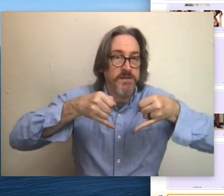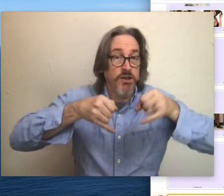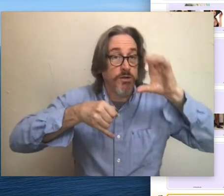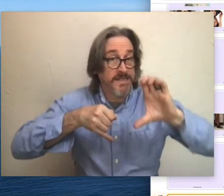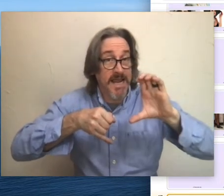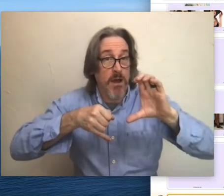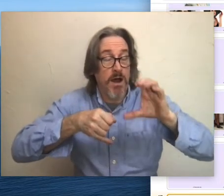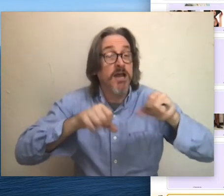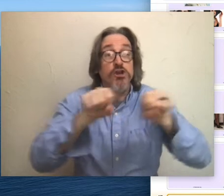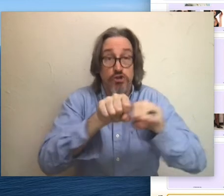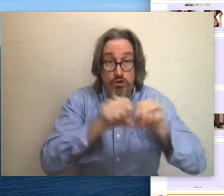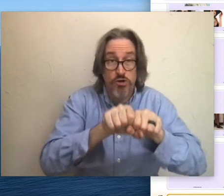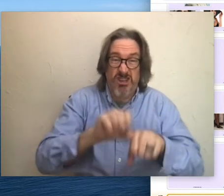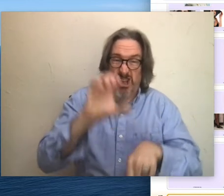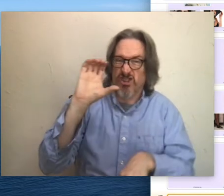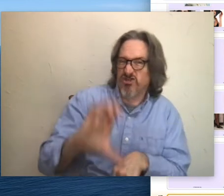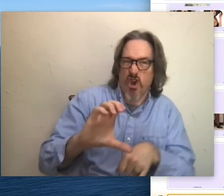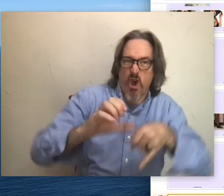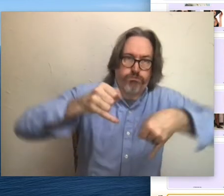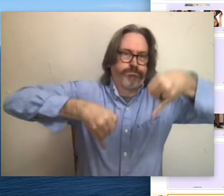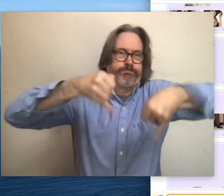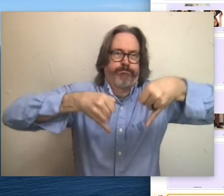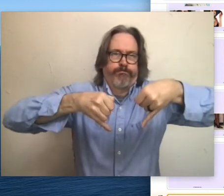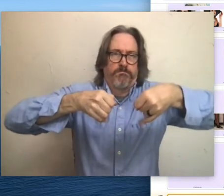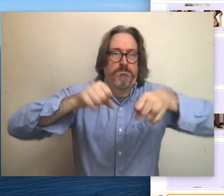Heels, and then you can say how high.